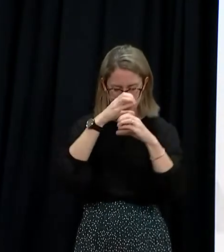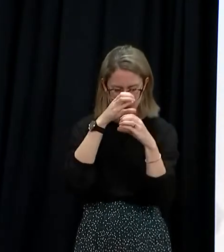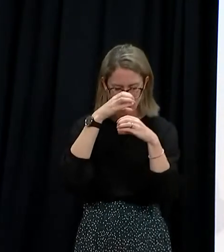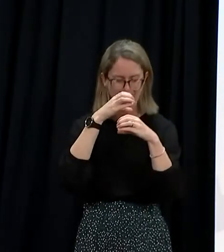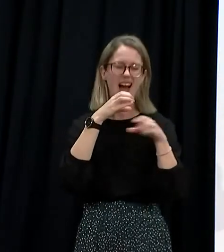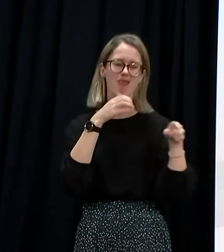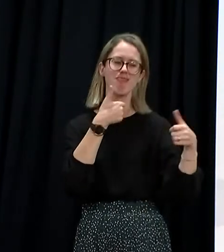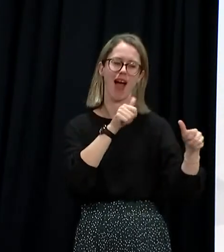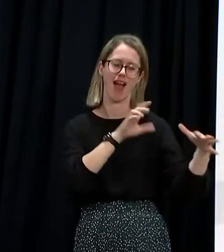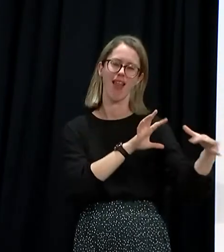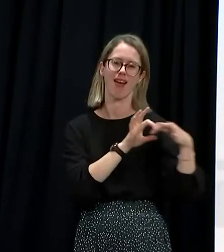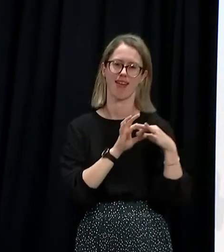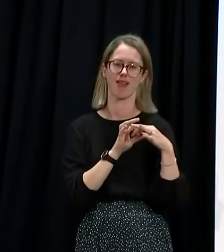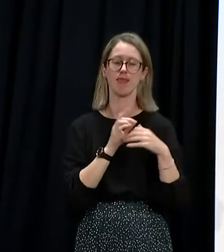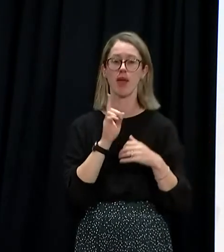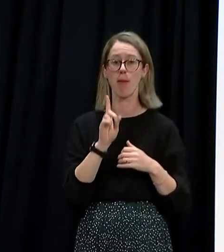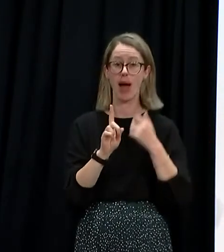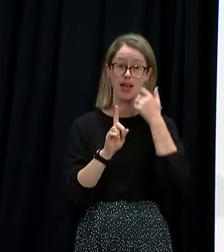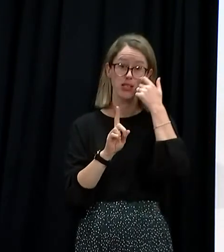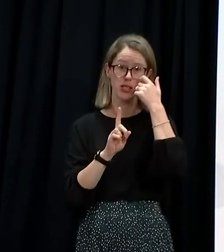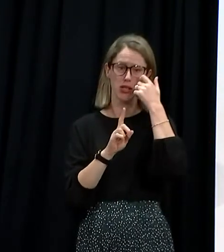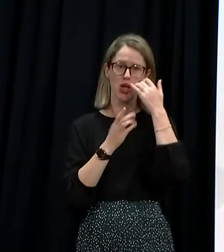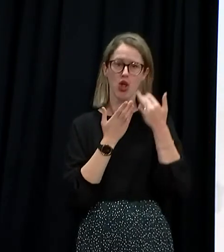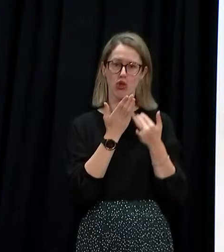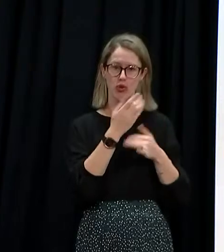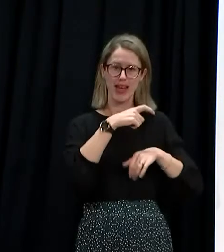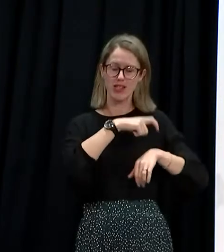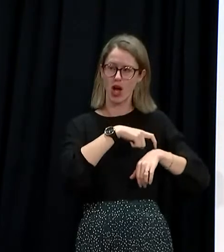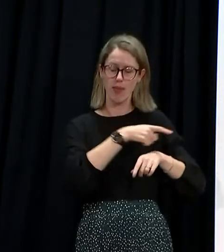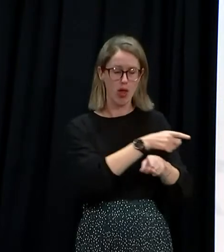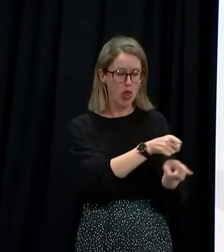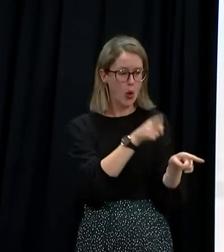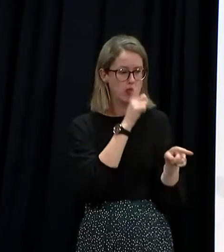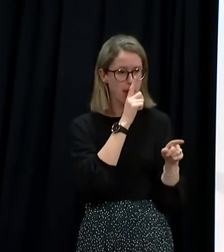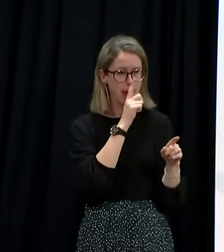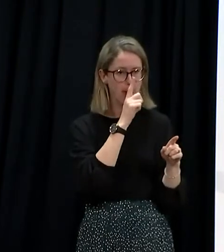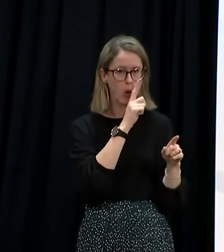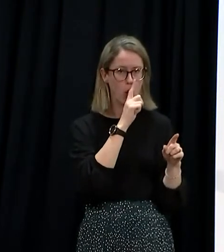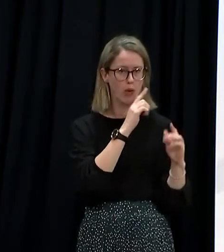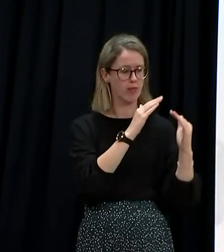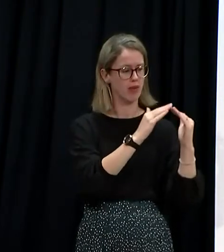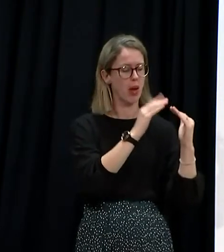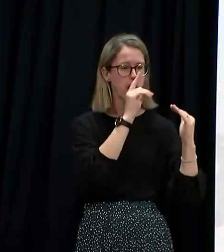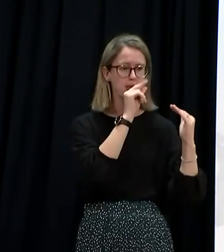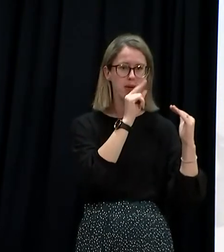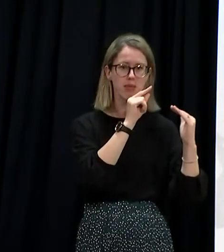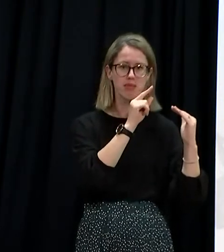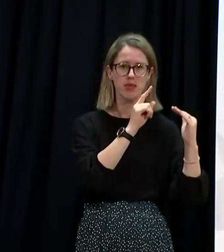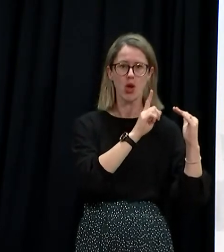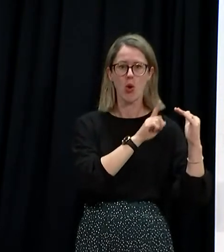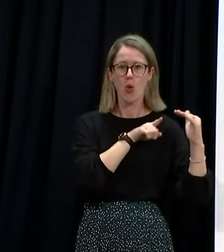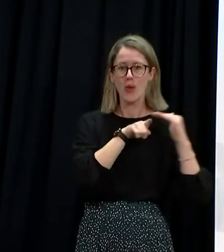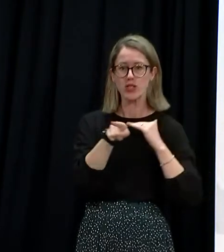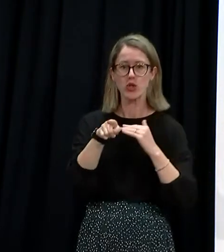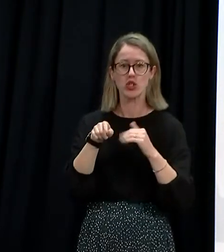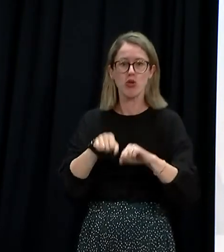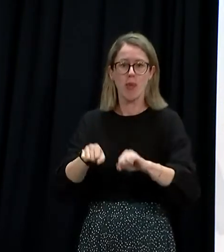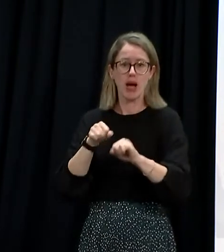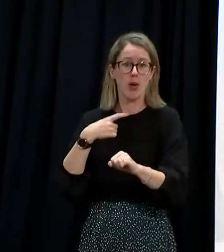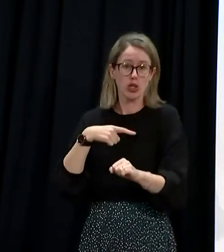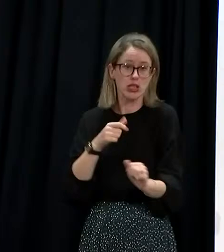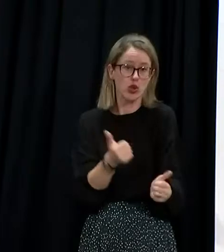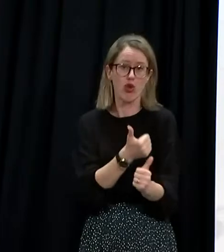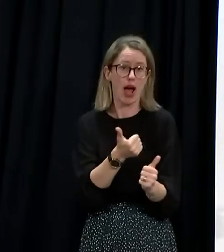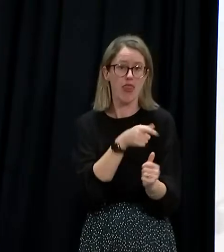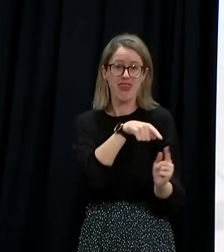though, continues to be that over the course of that period, those are people who may have popped out to a supermarket because they've been allowed to,